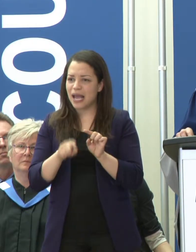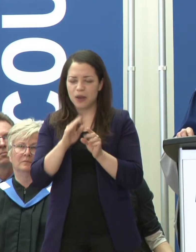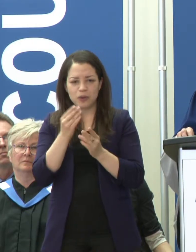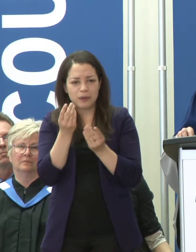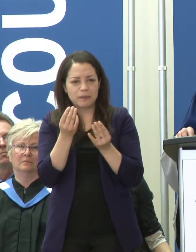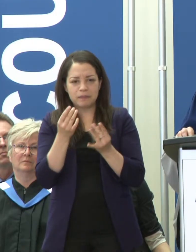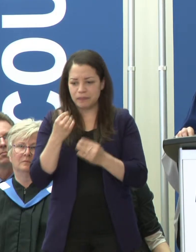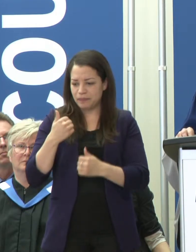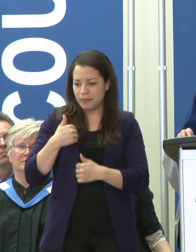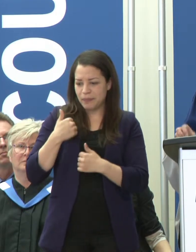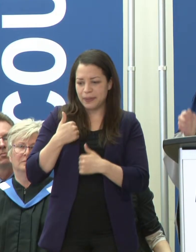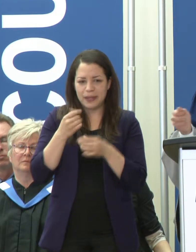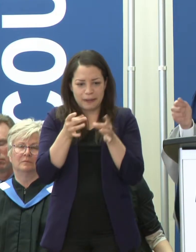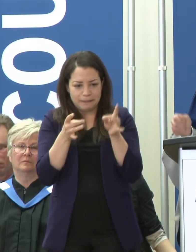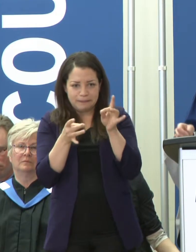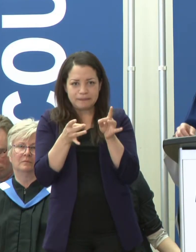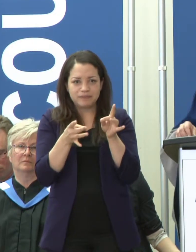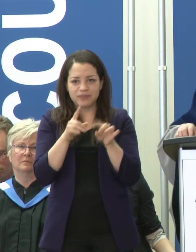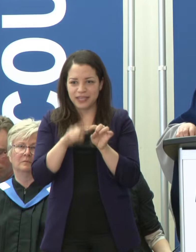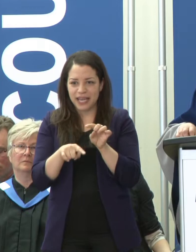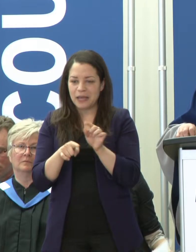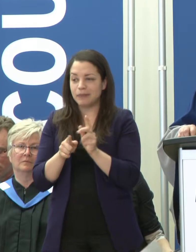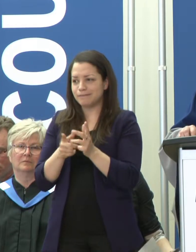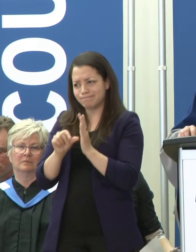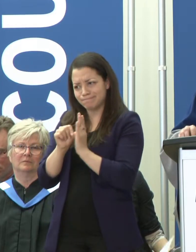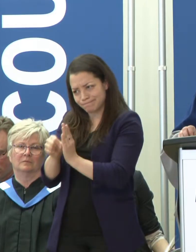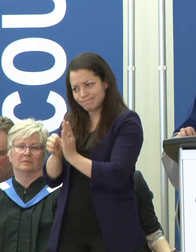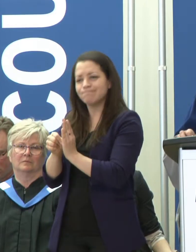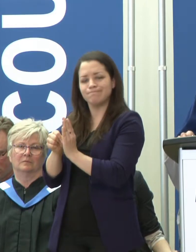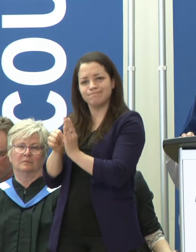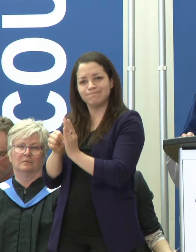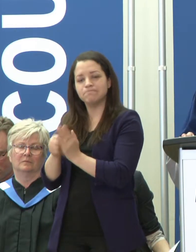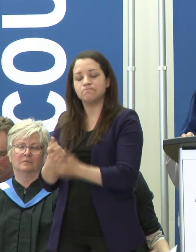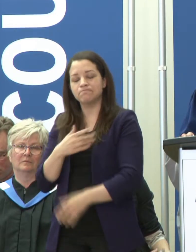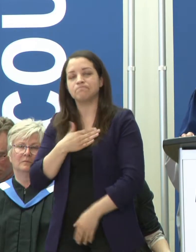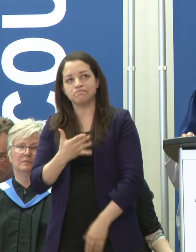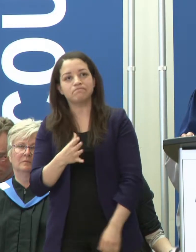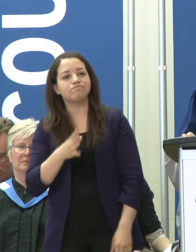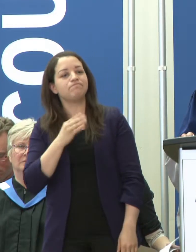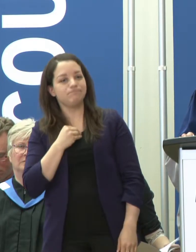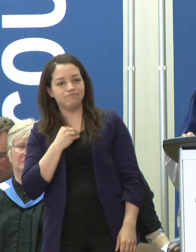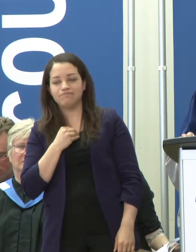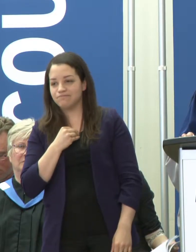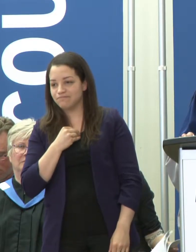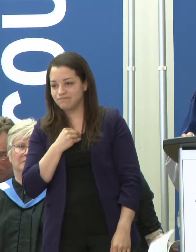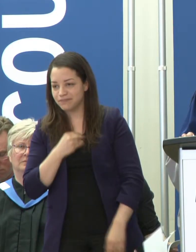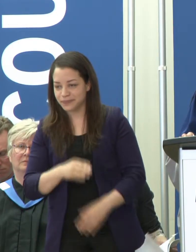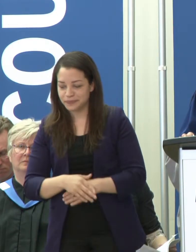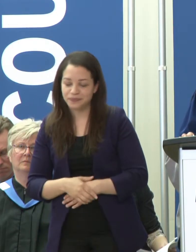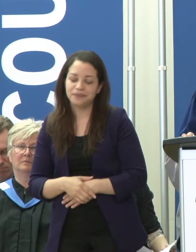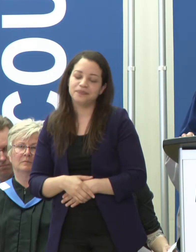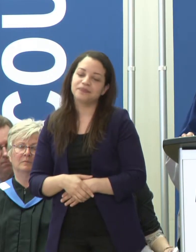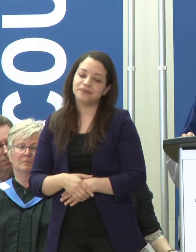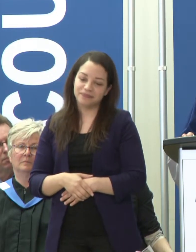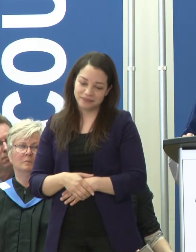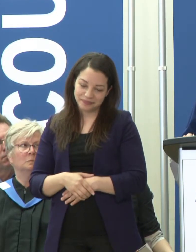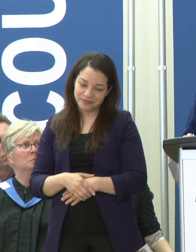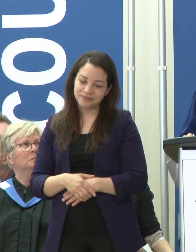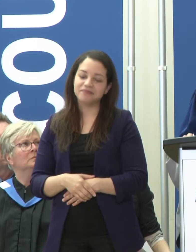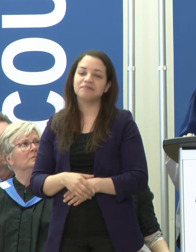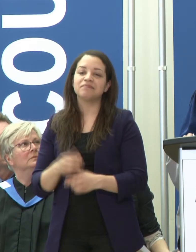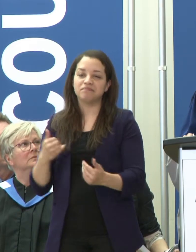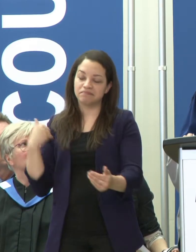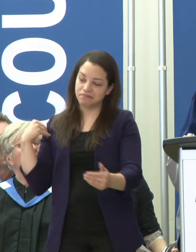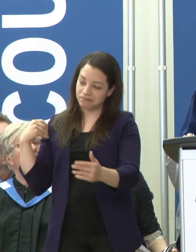cloth patch, but Earl insisted, and finally the presidential candidate accepted the cloth patch. Well, let's now fast